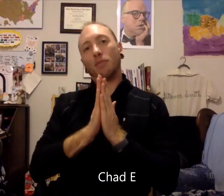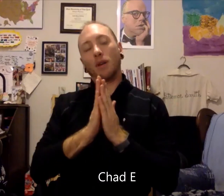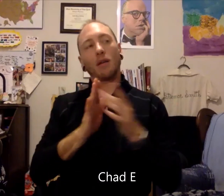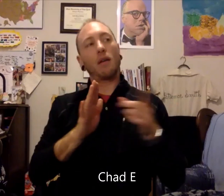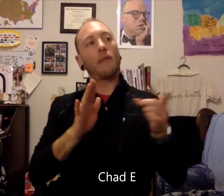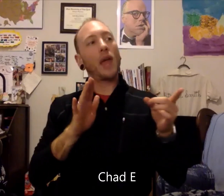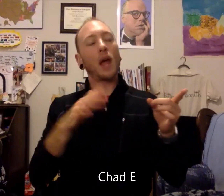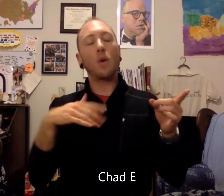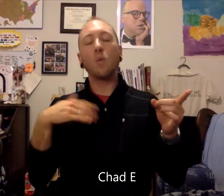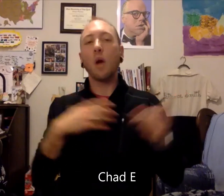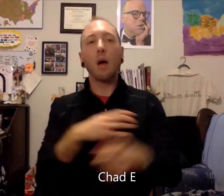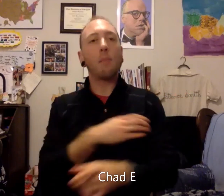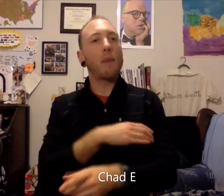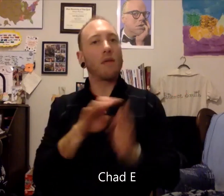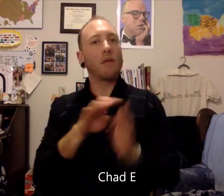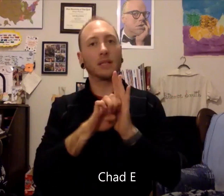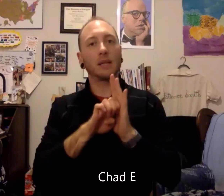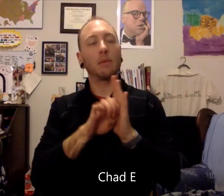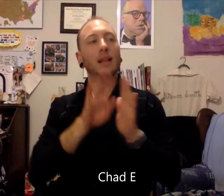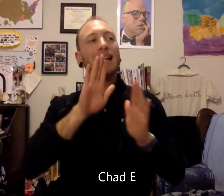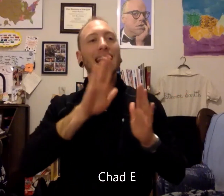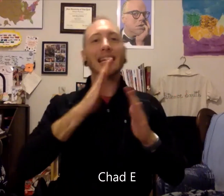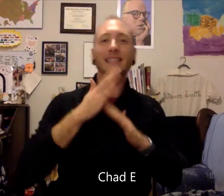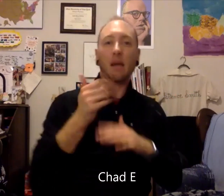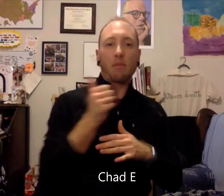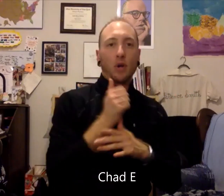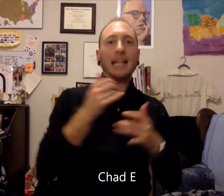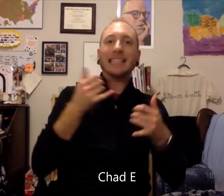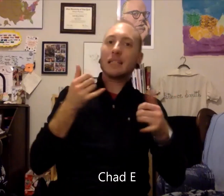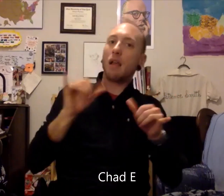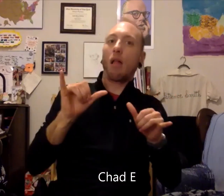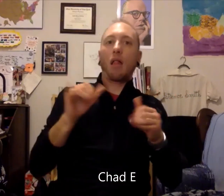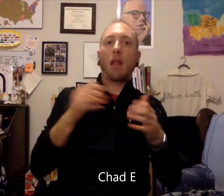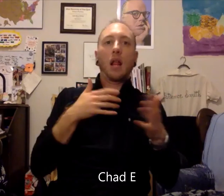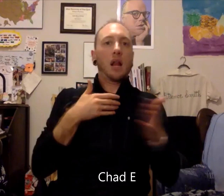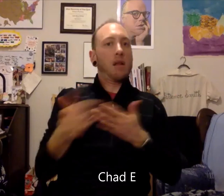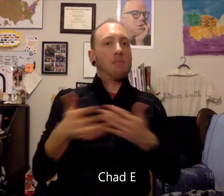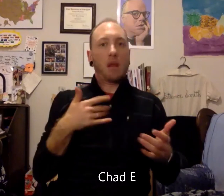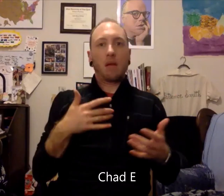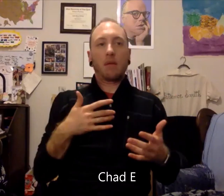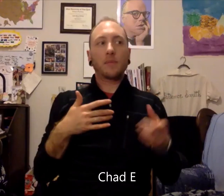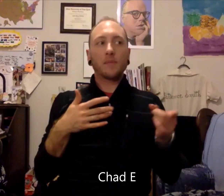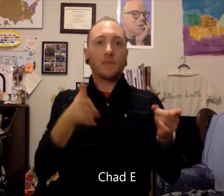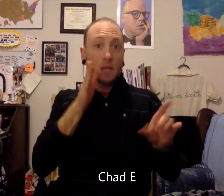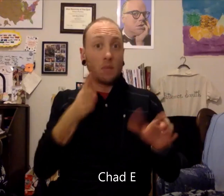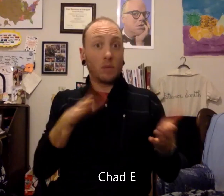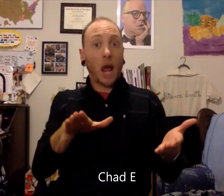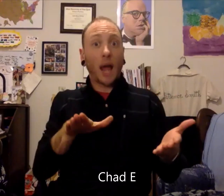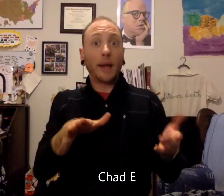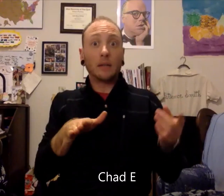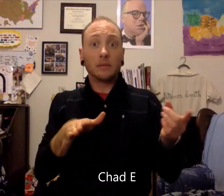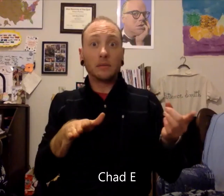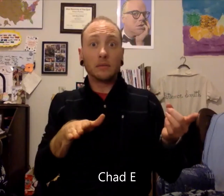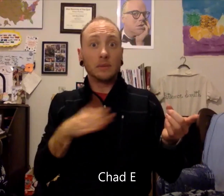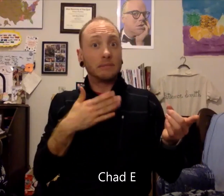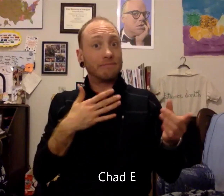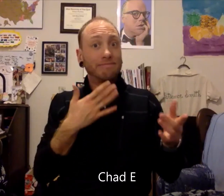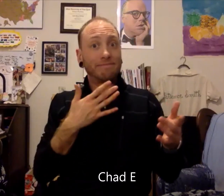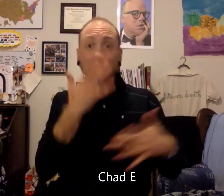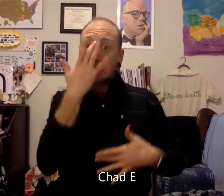priorities still, that when, he has, a terminal illness, but he, wants to, live his